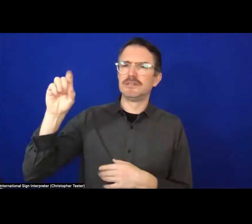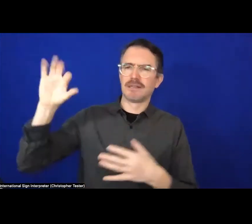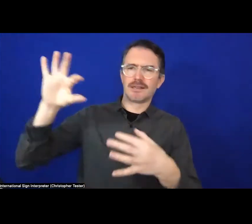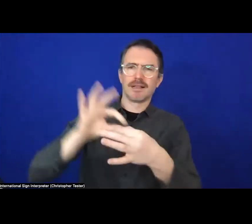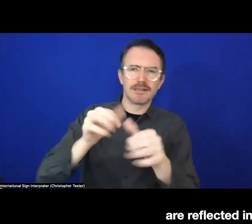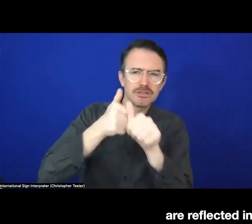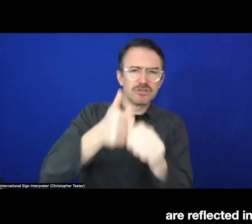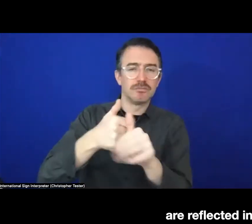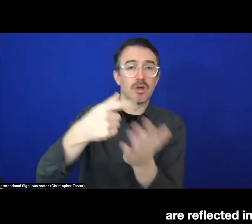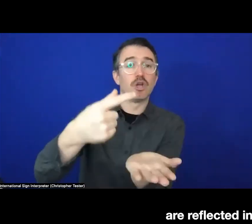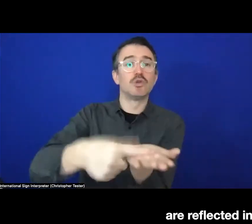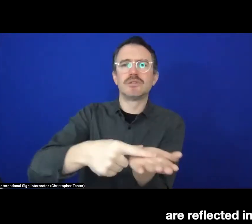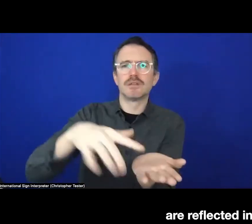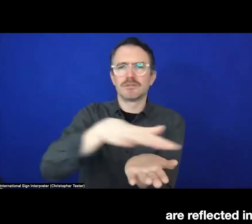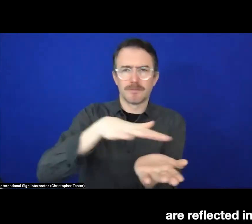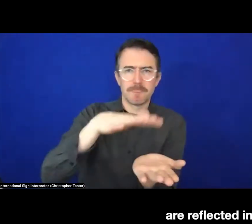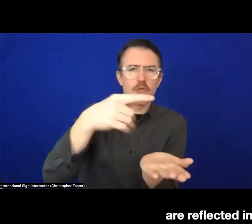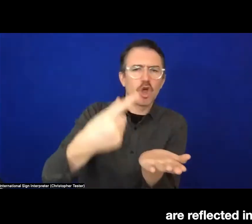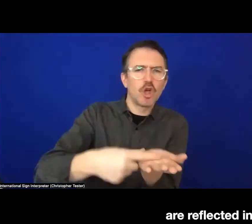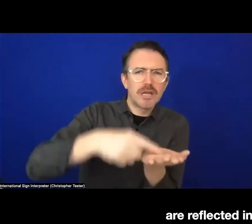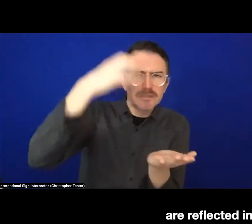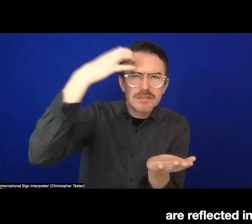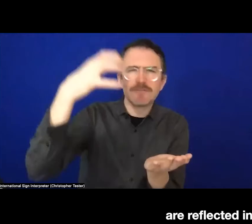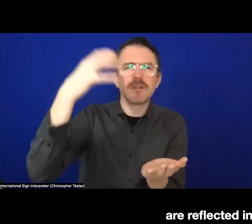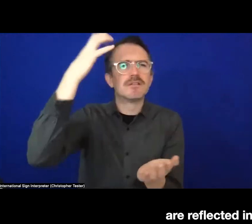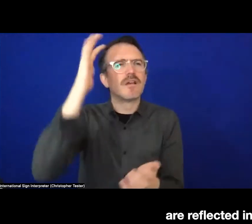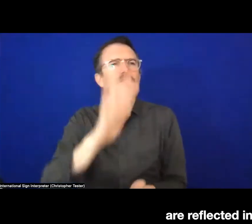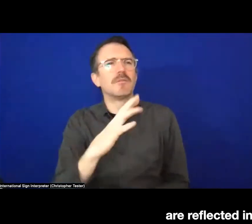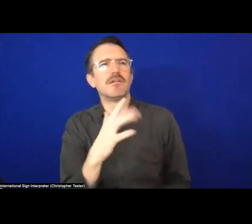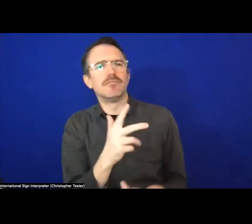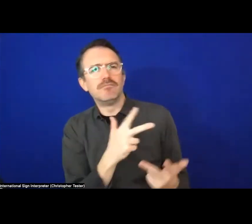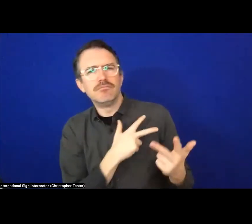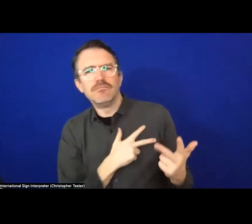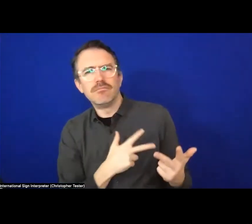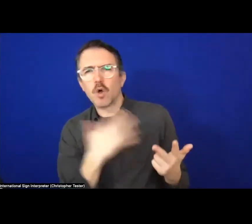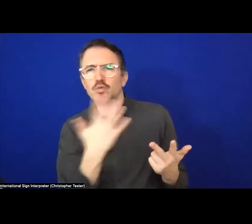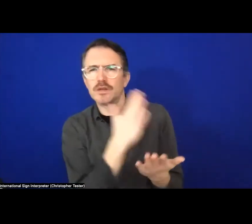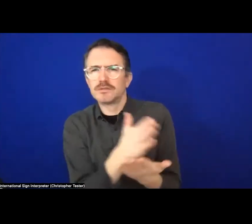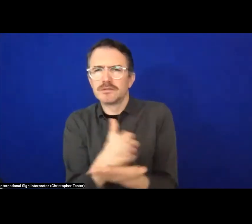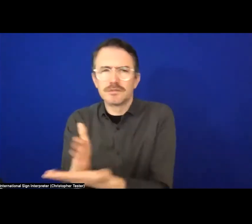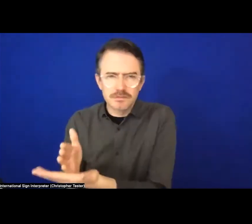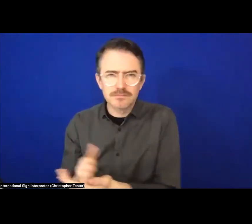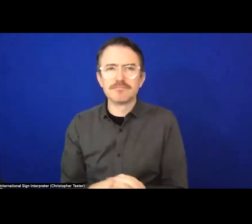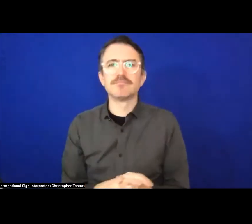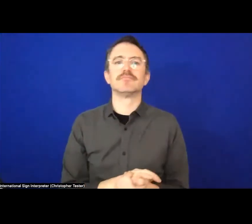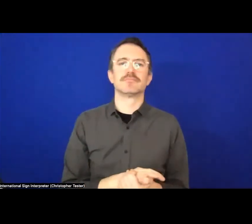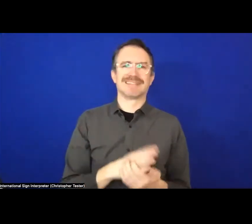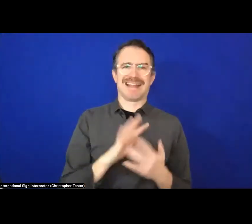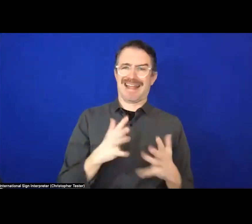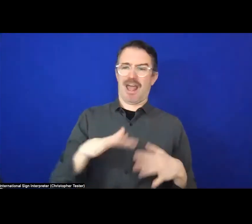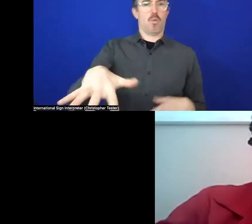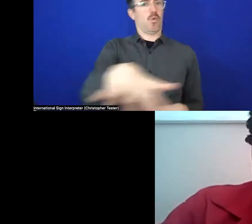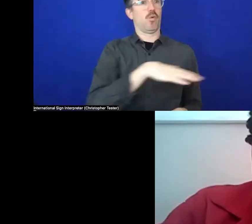how these, to ensure these efforts are reflected in national level priorities and programs. Esther, over to you now. Thank